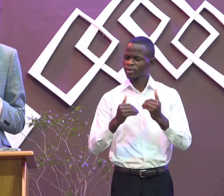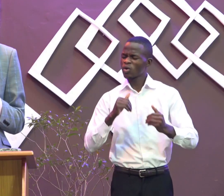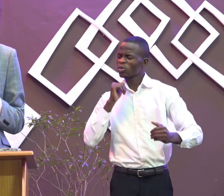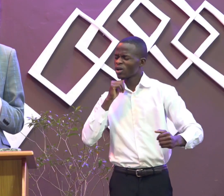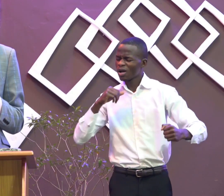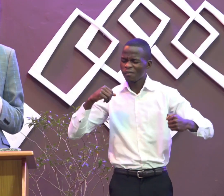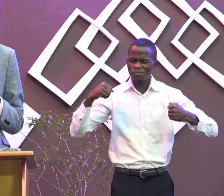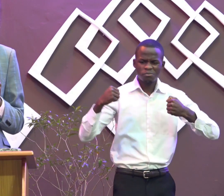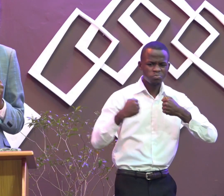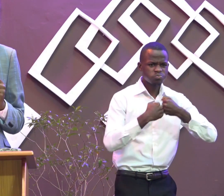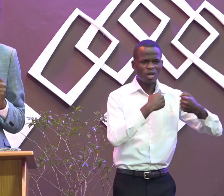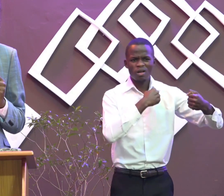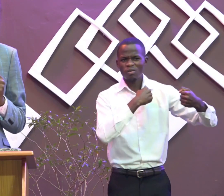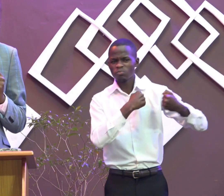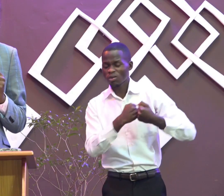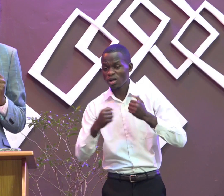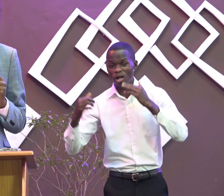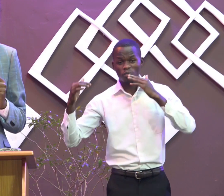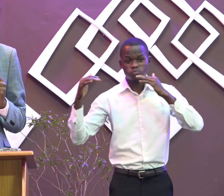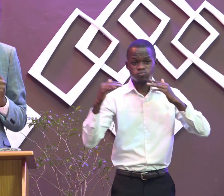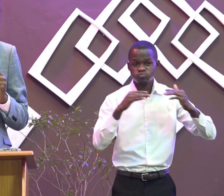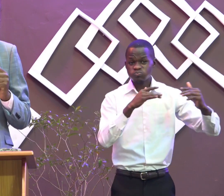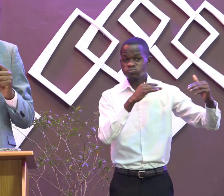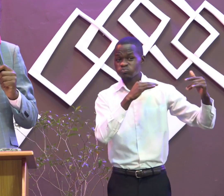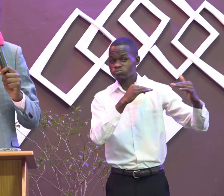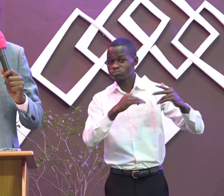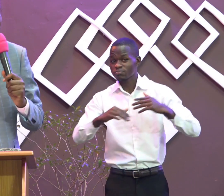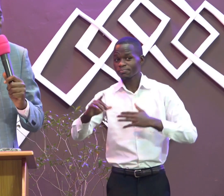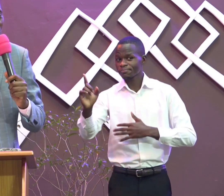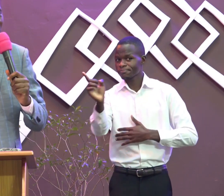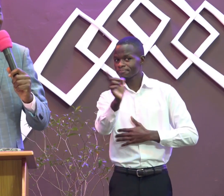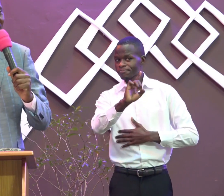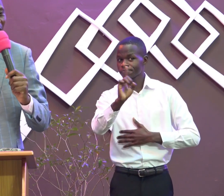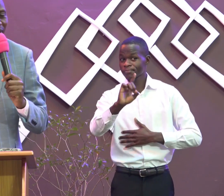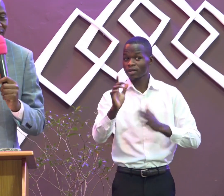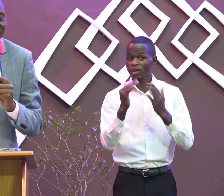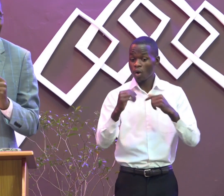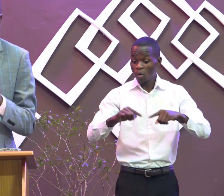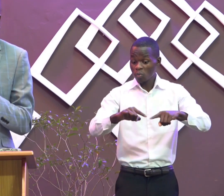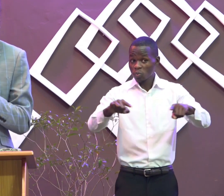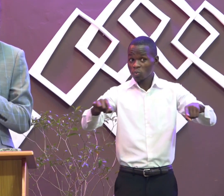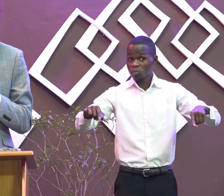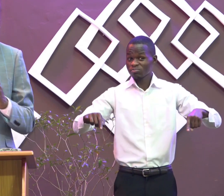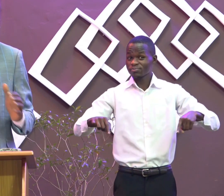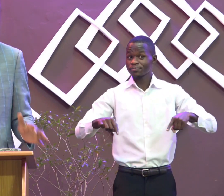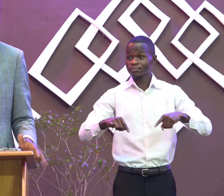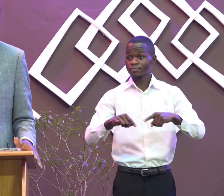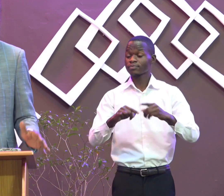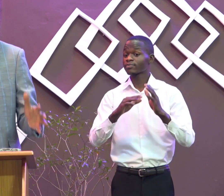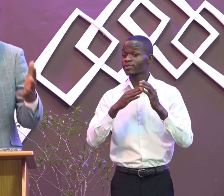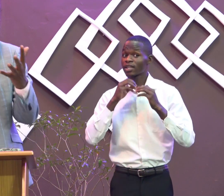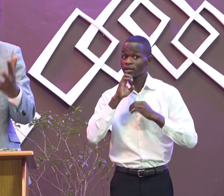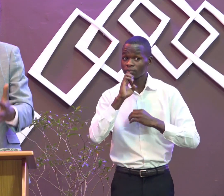kulwana, awatalina mpaka, awatalina kintu kyonna, fenna ng'abasumba, ng'abakadde, ekyo bwe